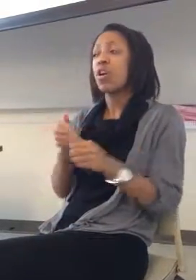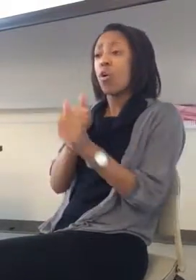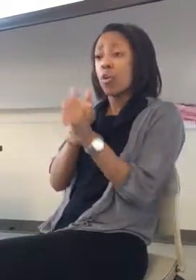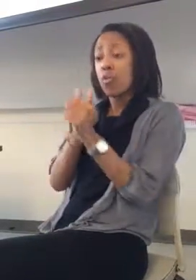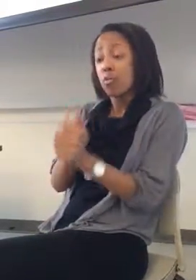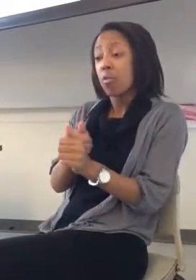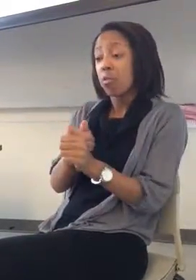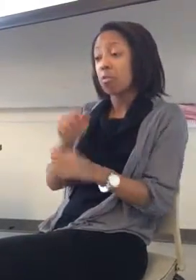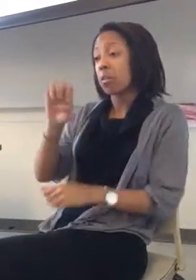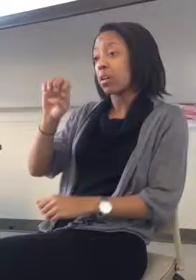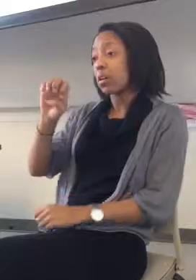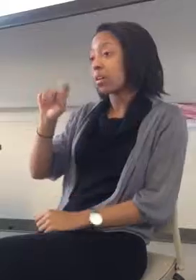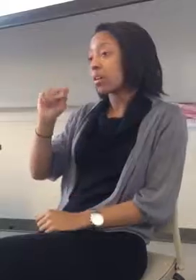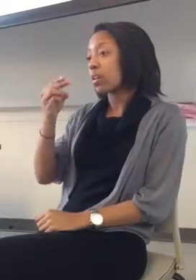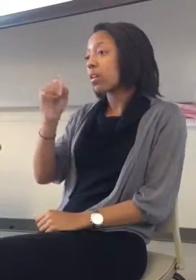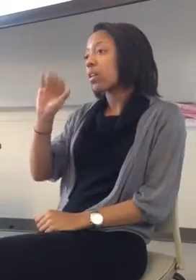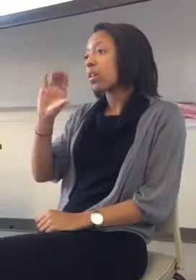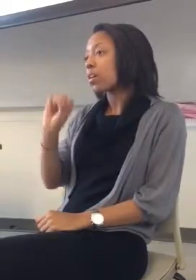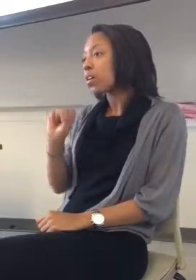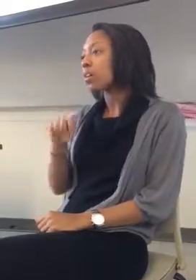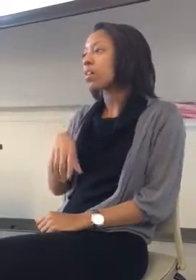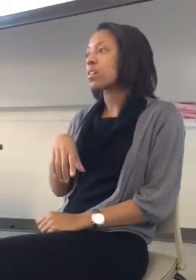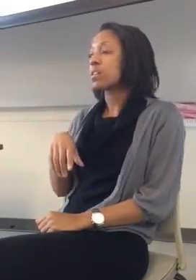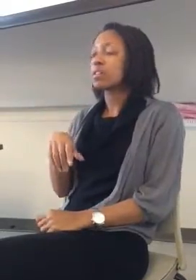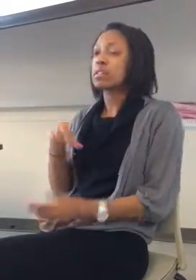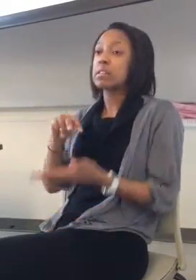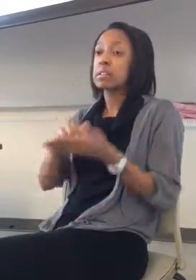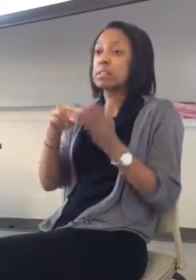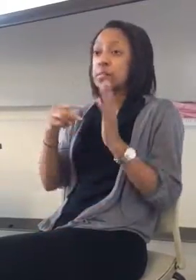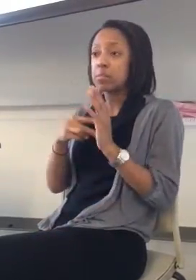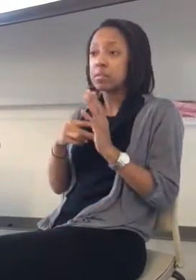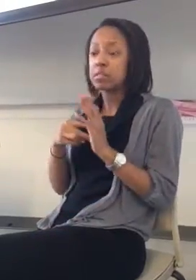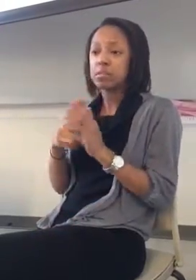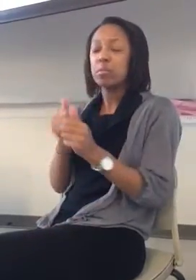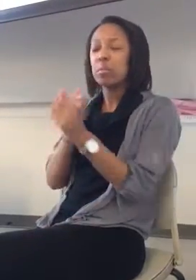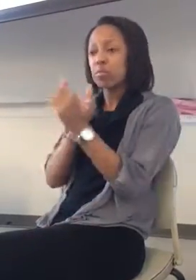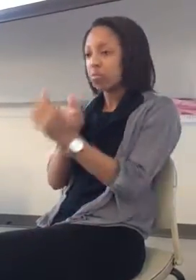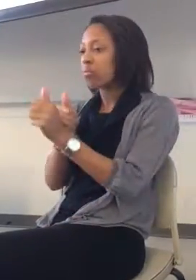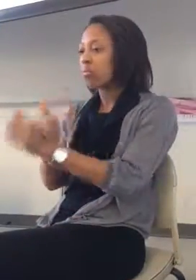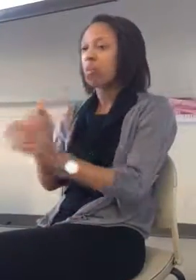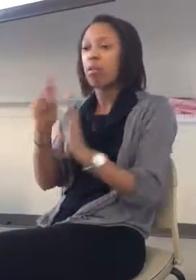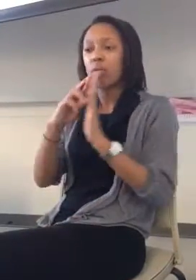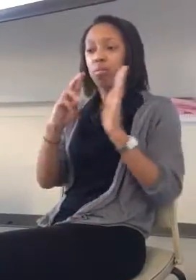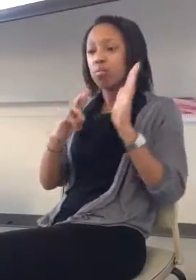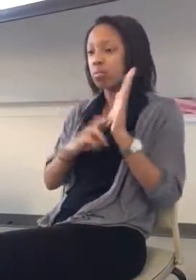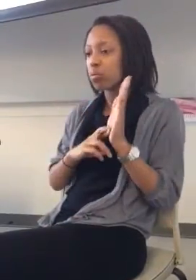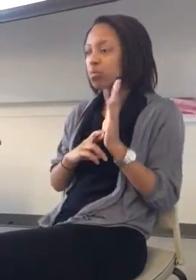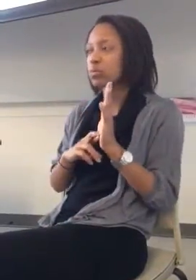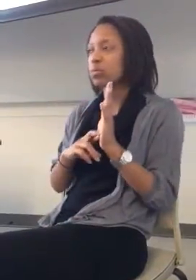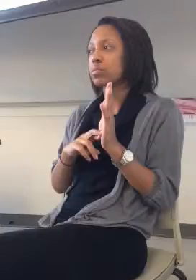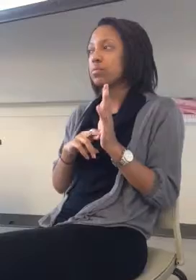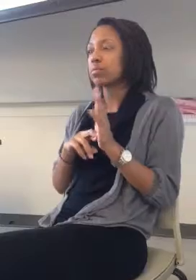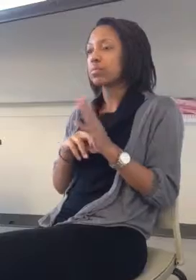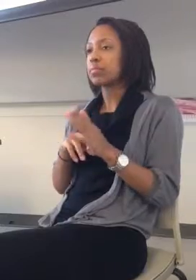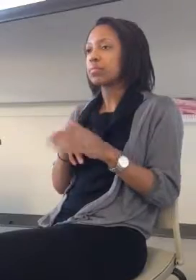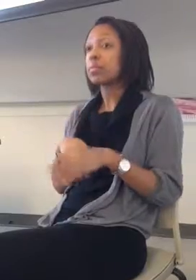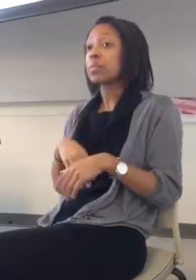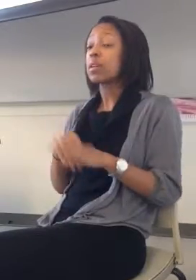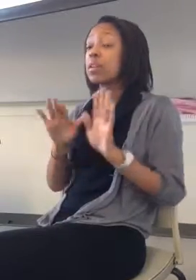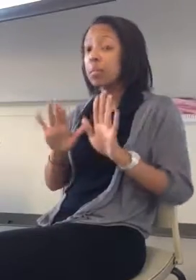own personal ethics, and then as social workers, we have this code of ethics. Right. And so ethics are what they are outlined to